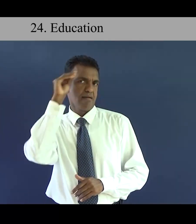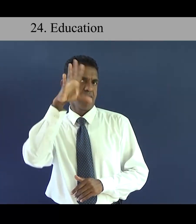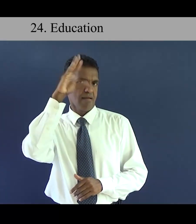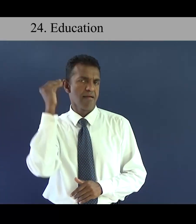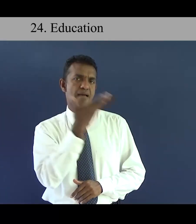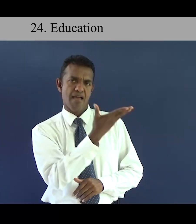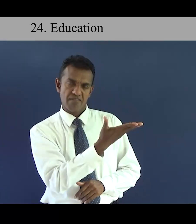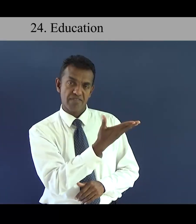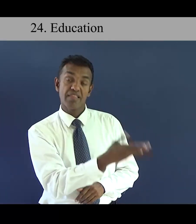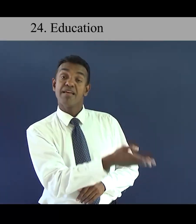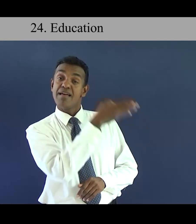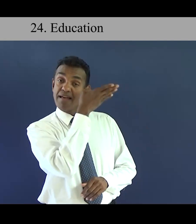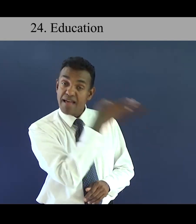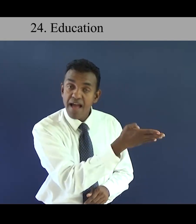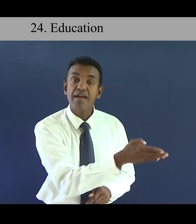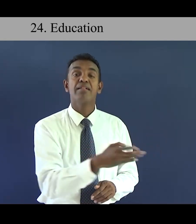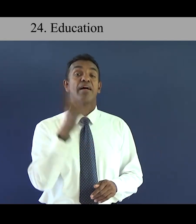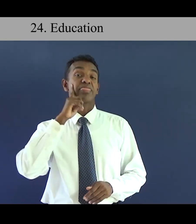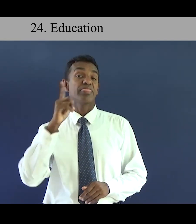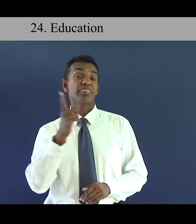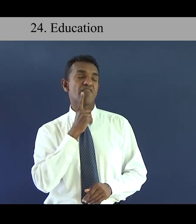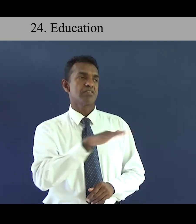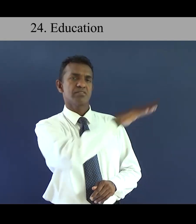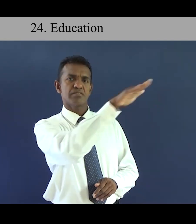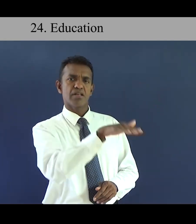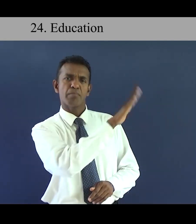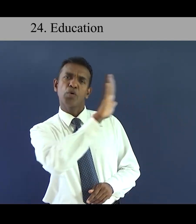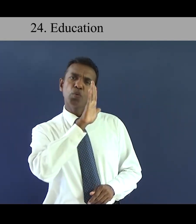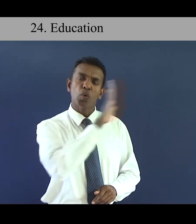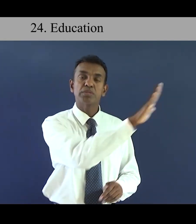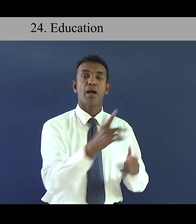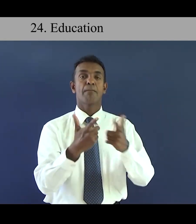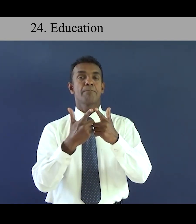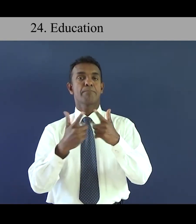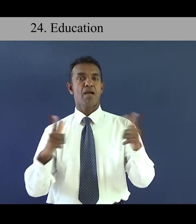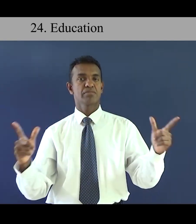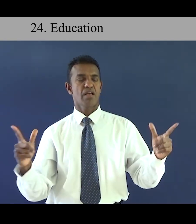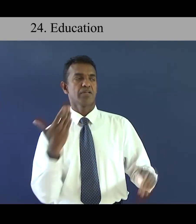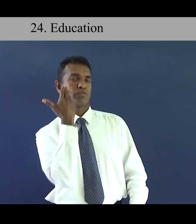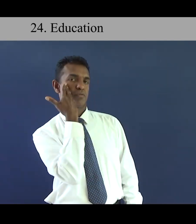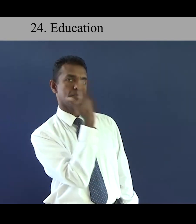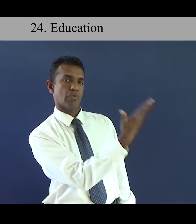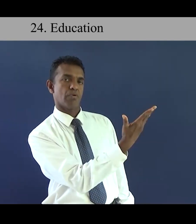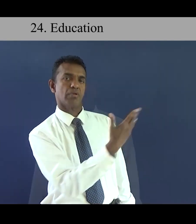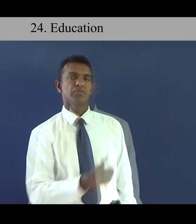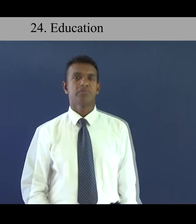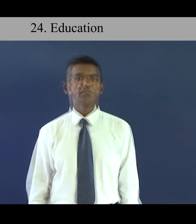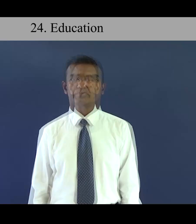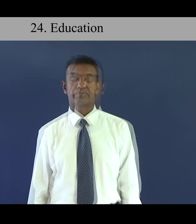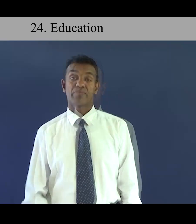Teach people sign language and see it as a language of the deaf